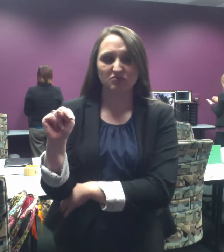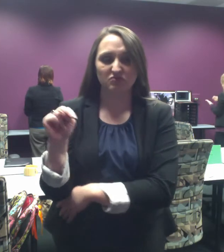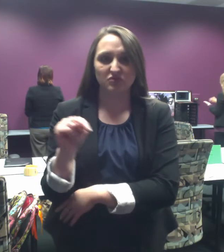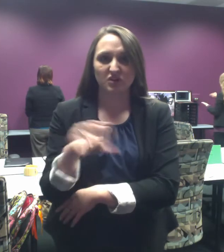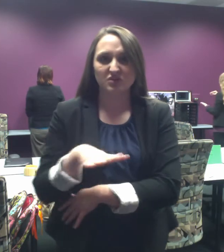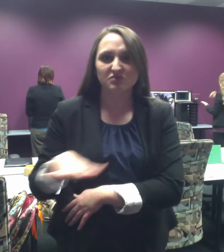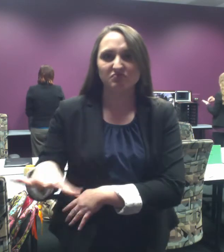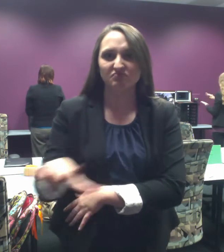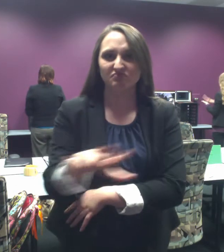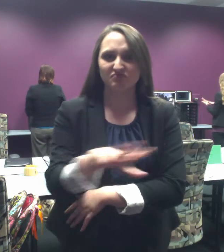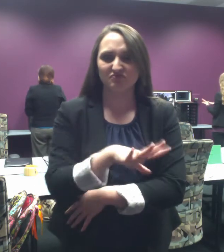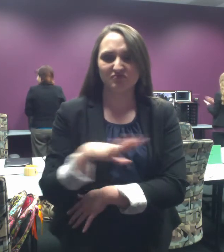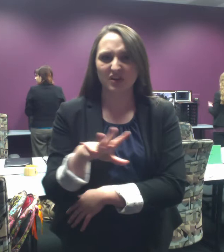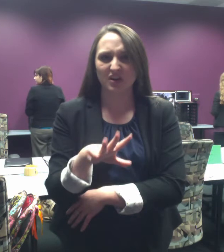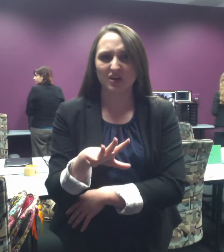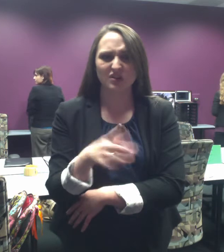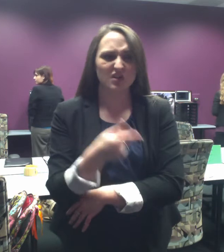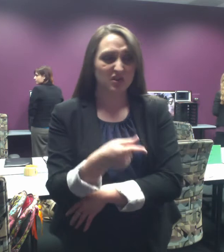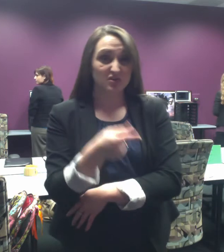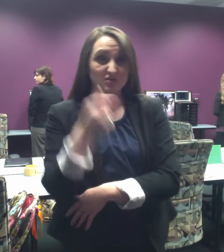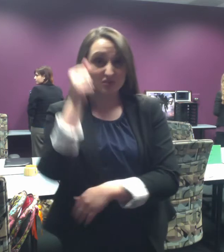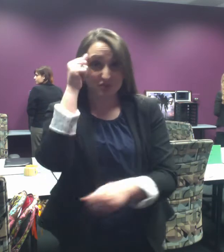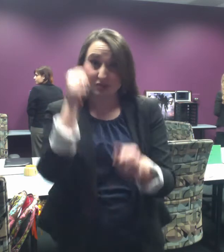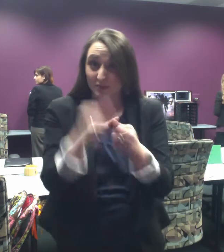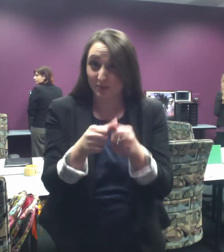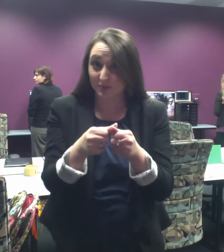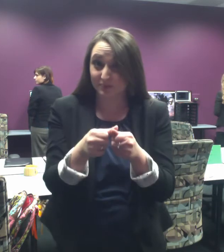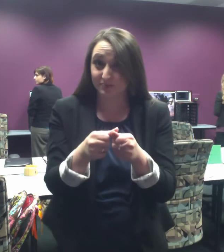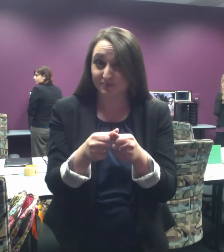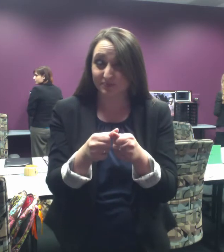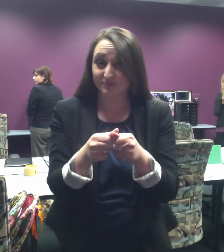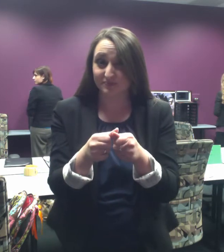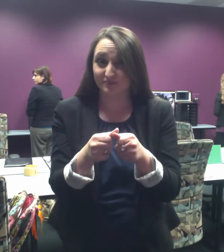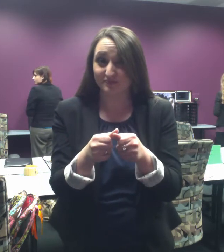far as evaporation goes? Let me remember. Dan?